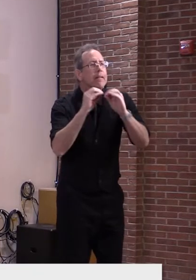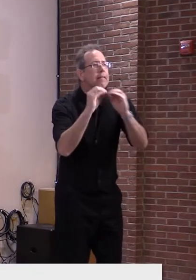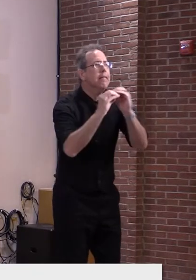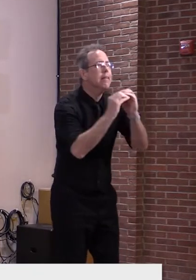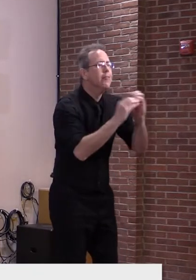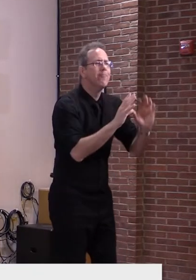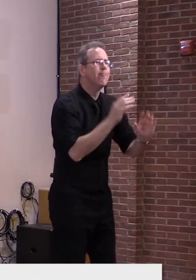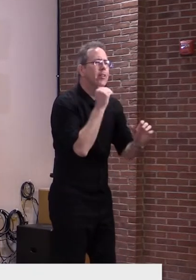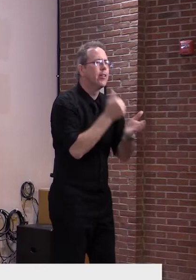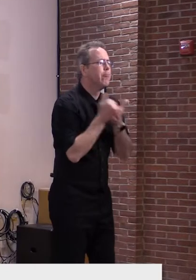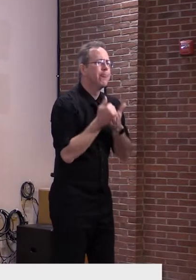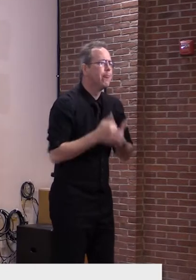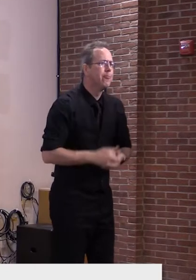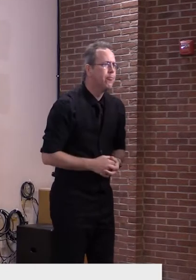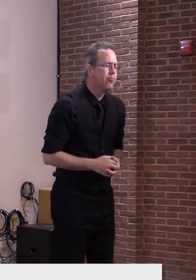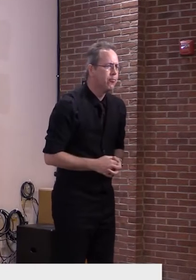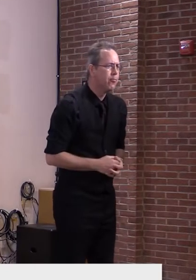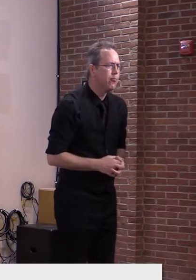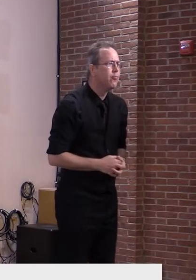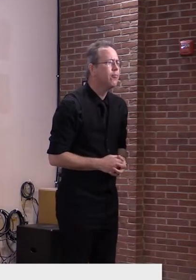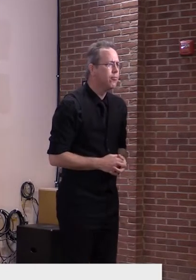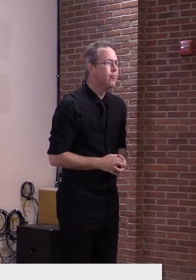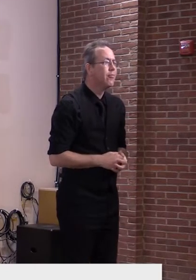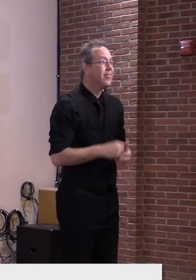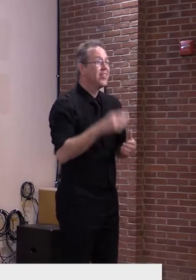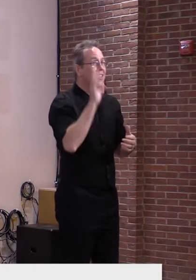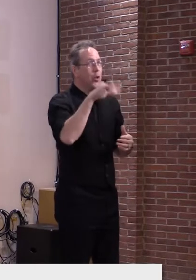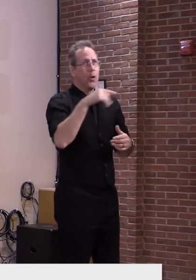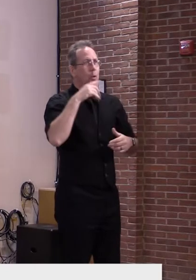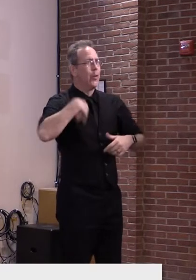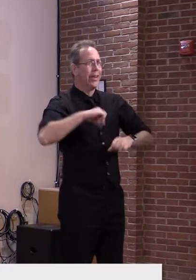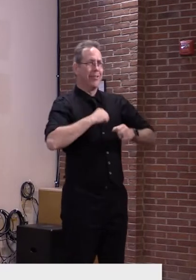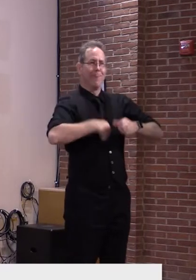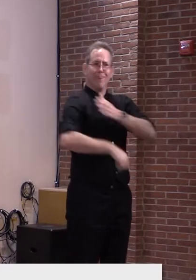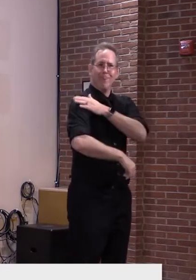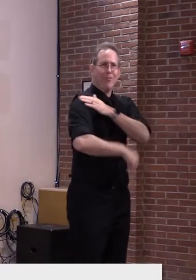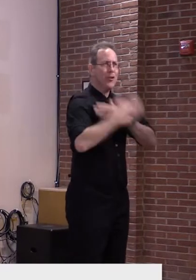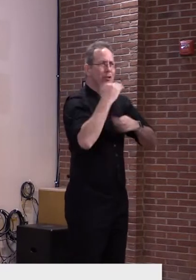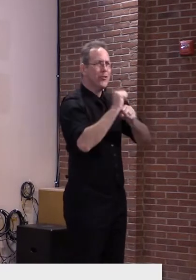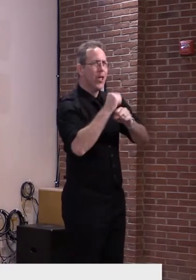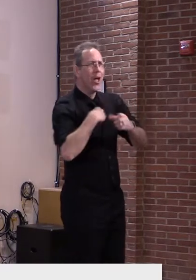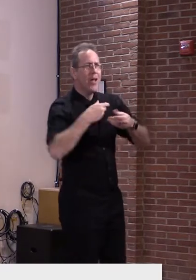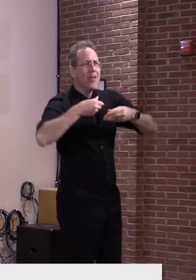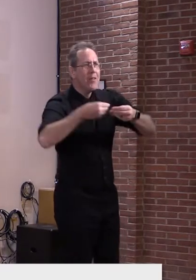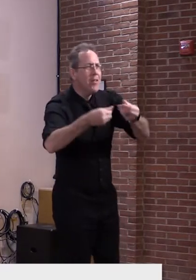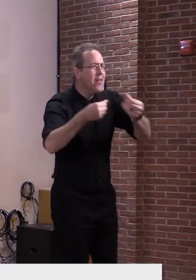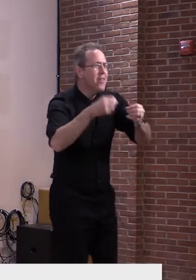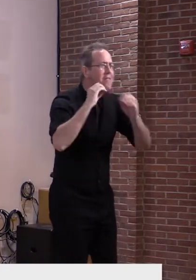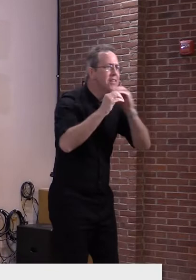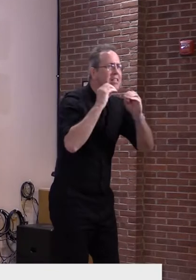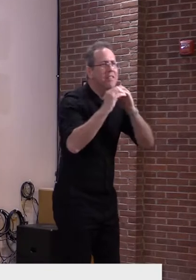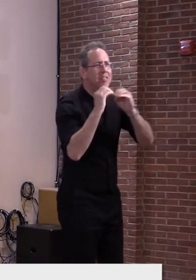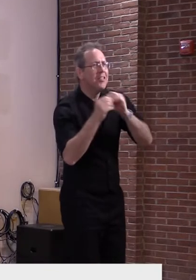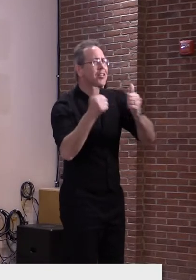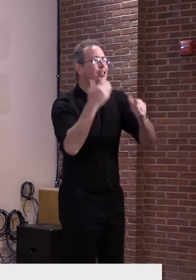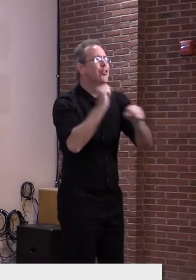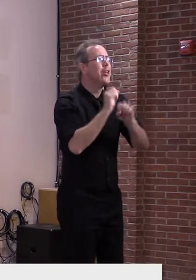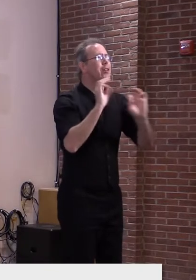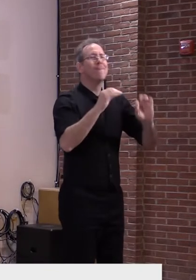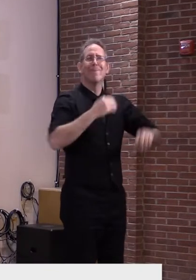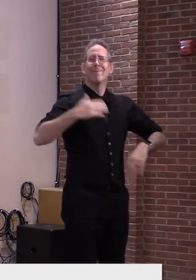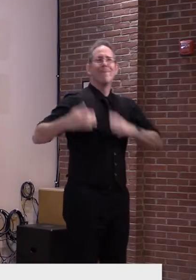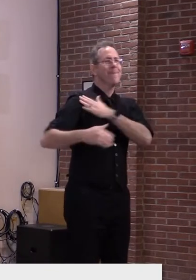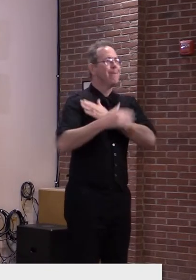easy to just claim victory and go home. As I've said, the easiest thing for me to